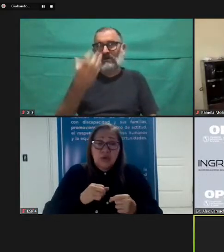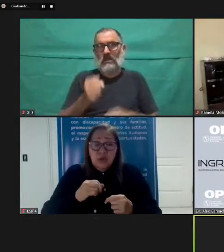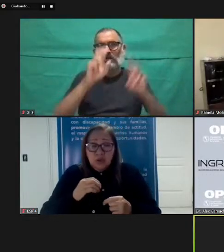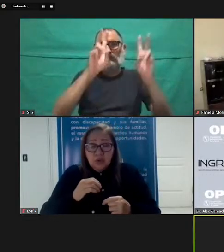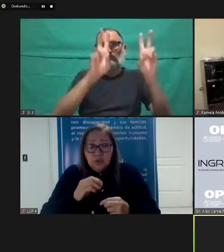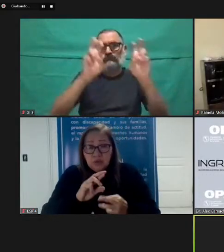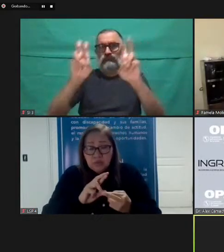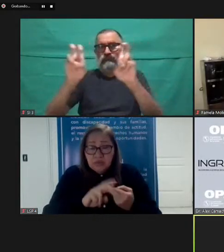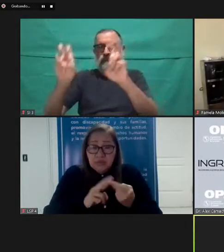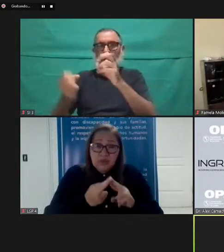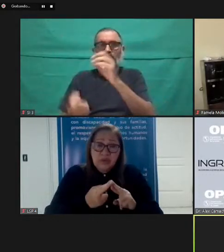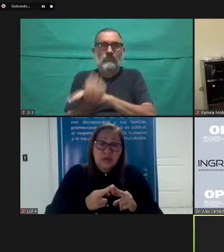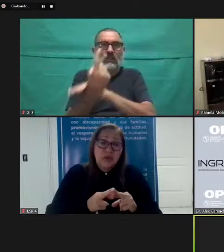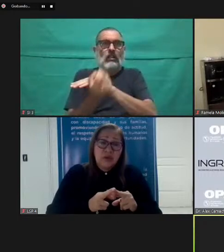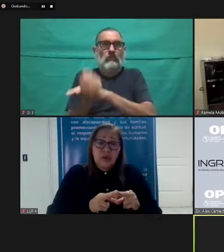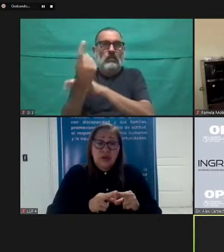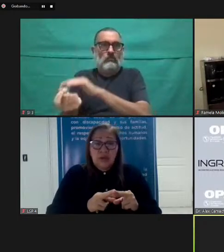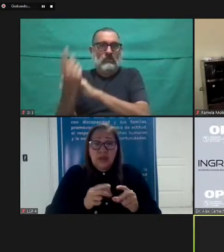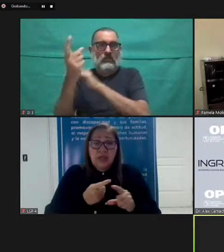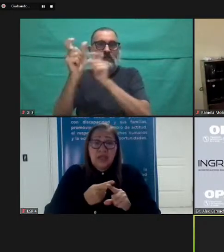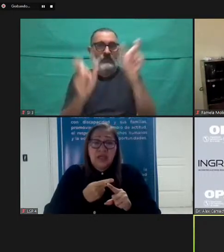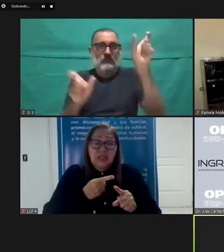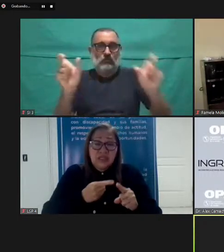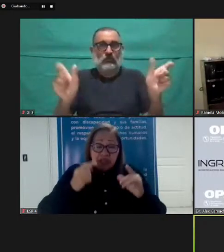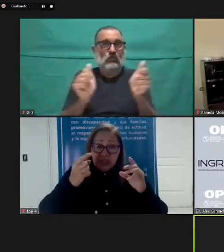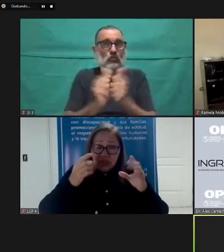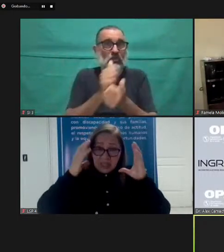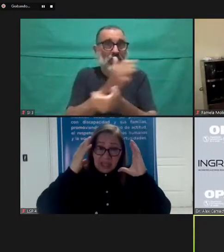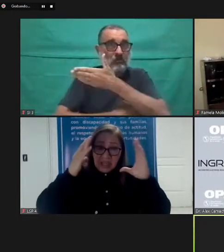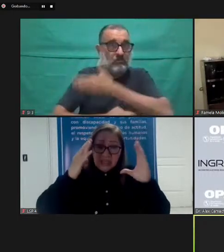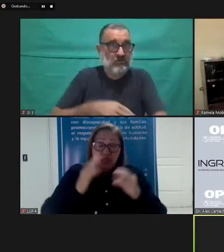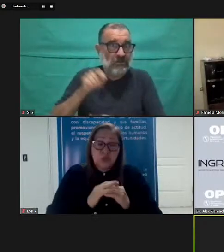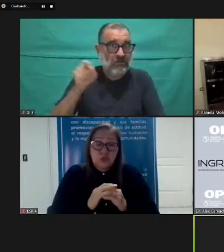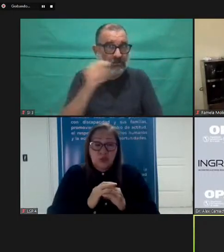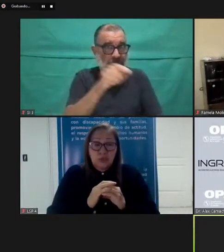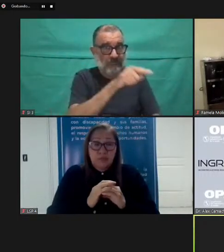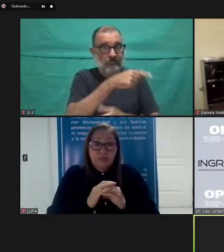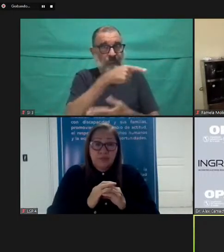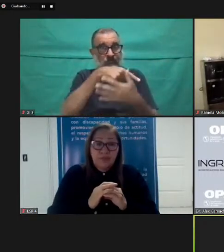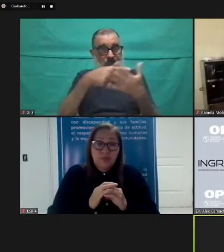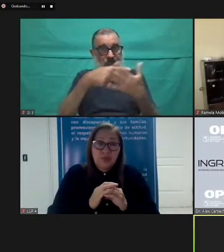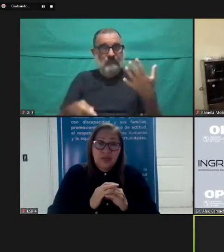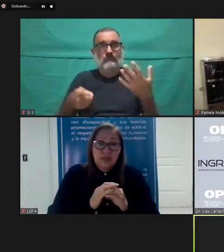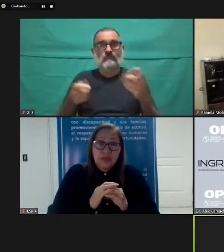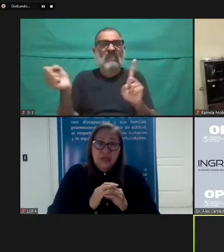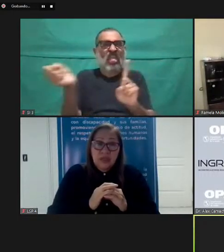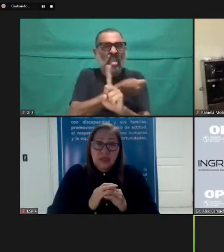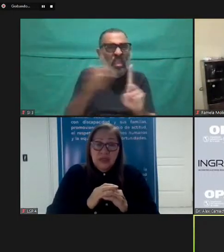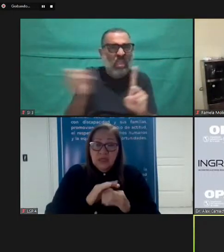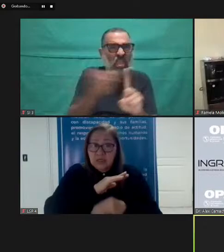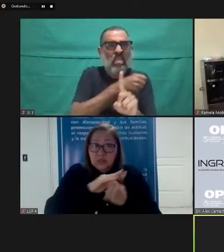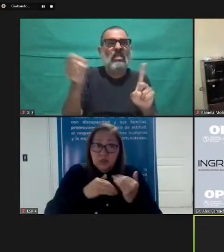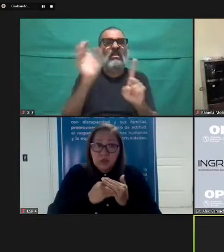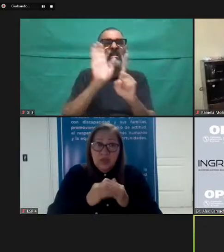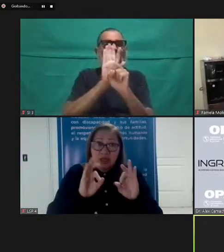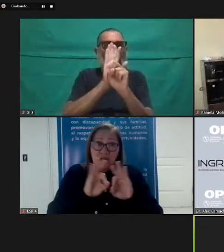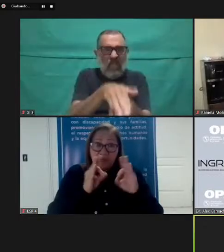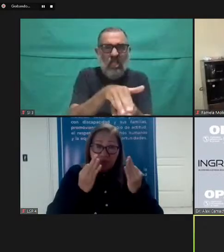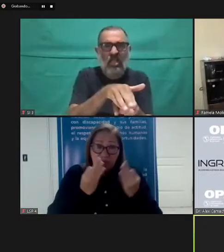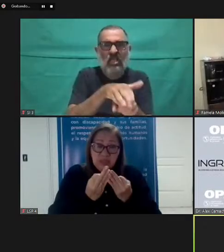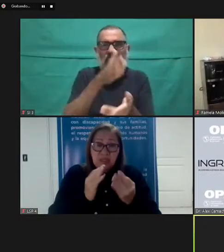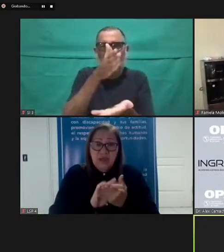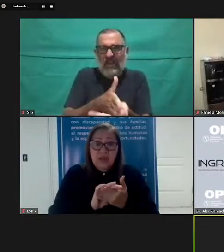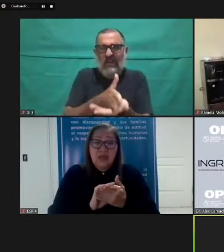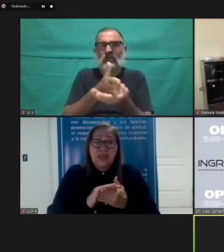have breaches of rights omissions of care as it was